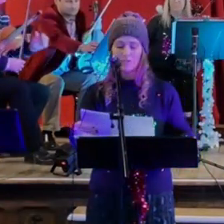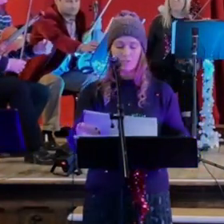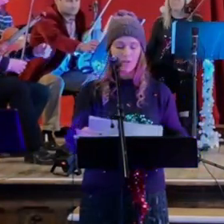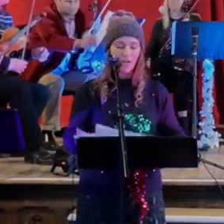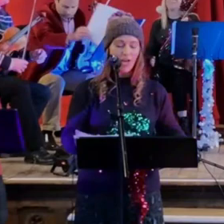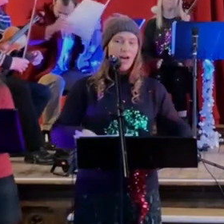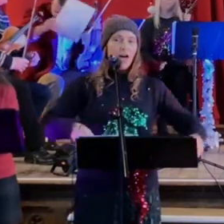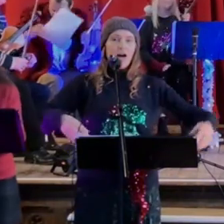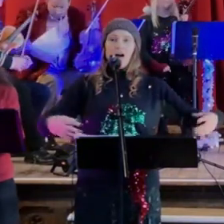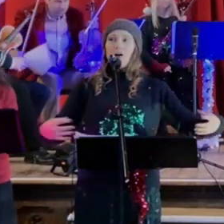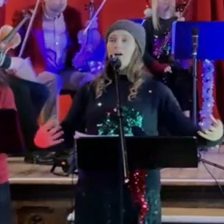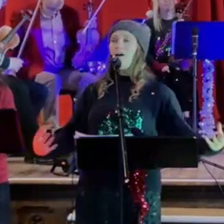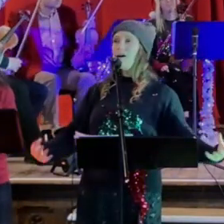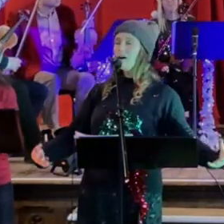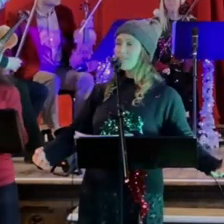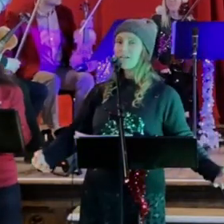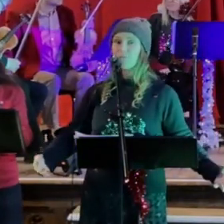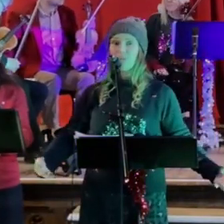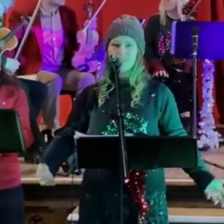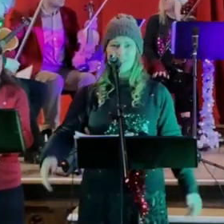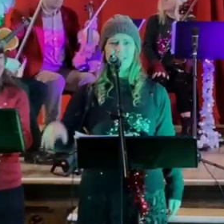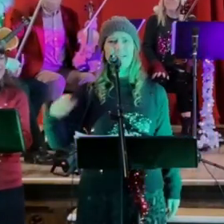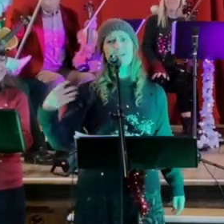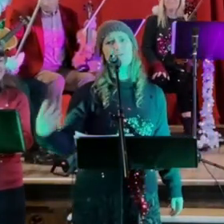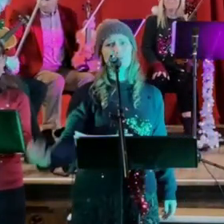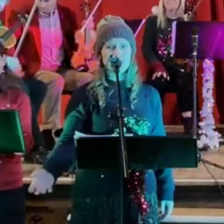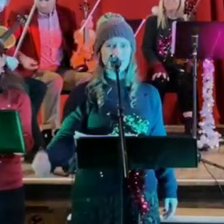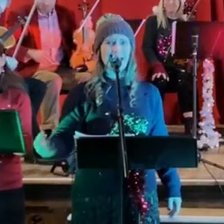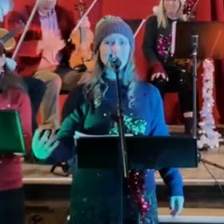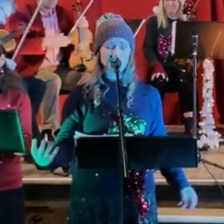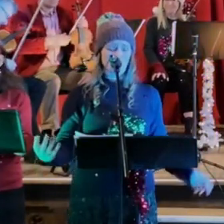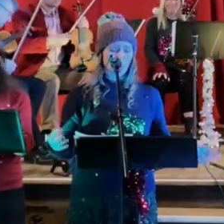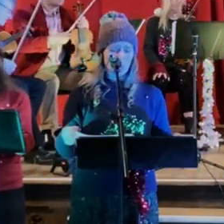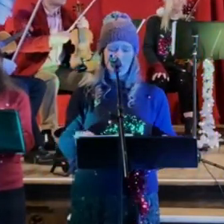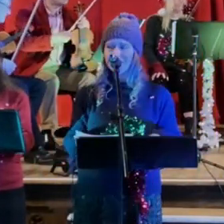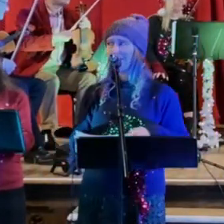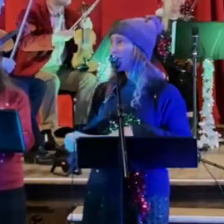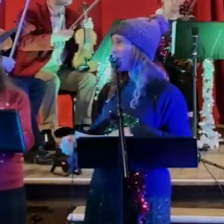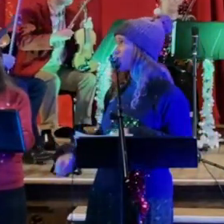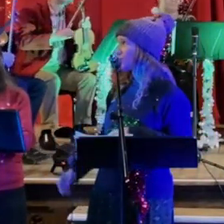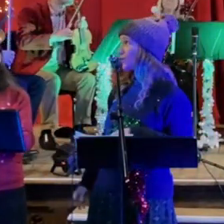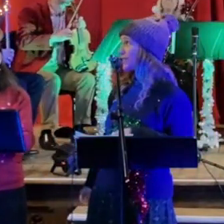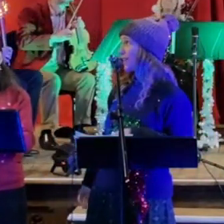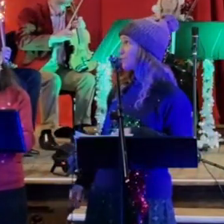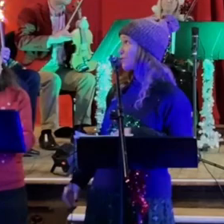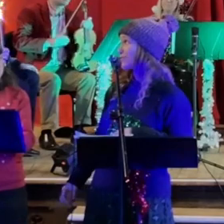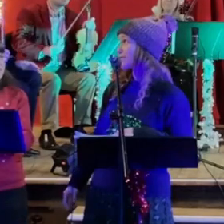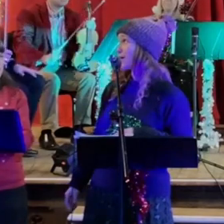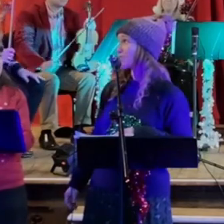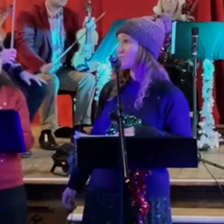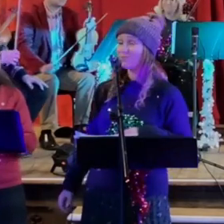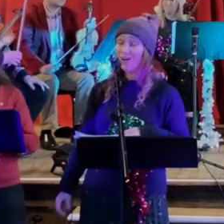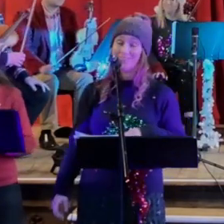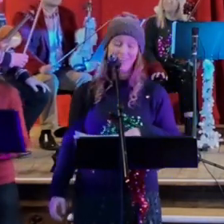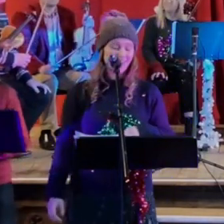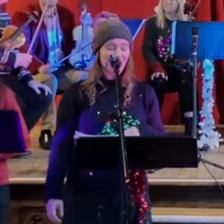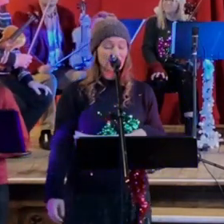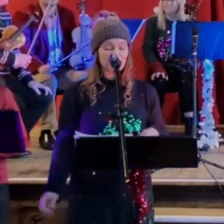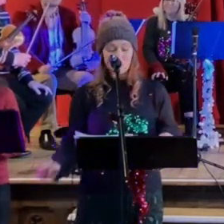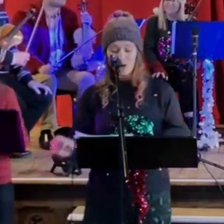orchestra. Oh, take a breather, take a breather. Catch your breath. A lot of notes in that one, Mrs. Batchelor, aren't there? A lot of